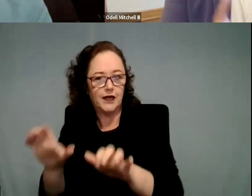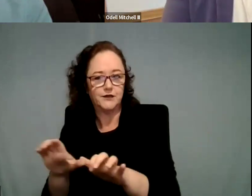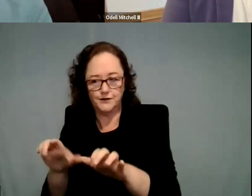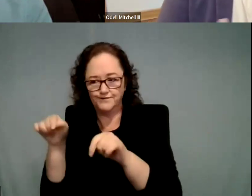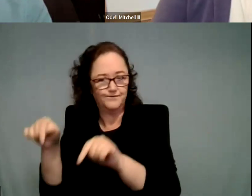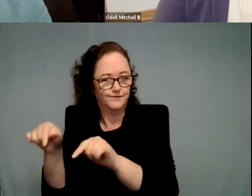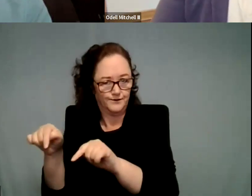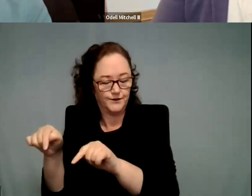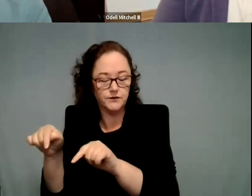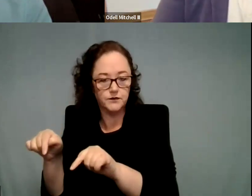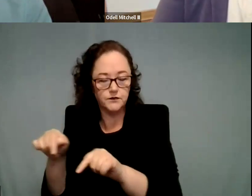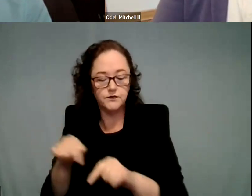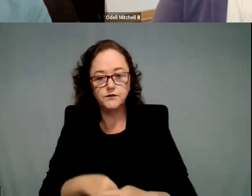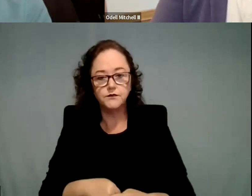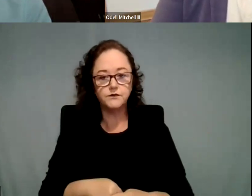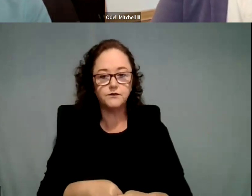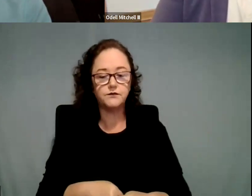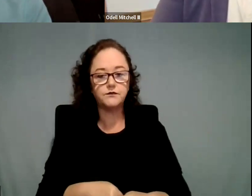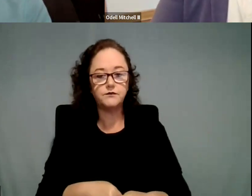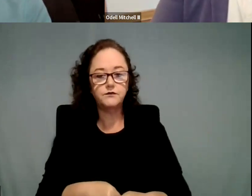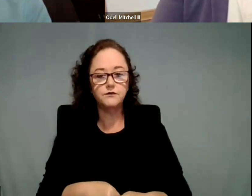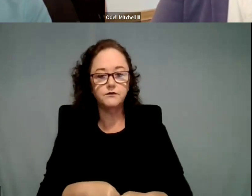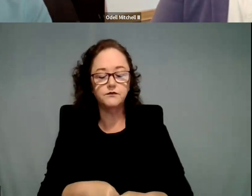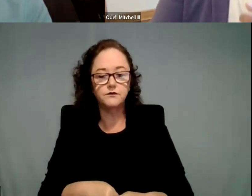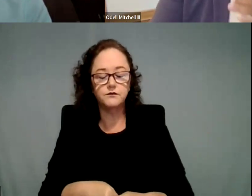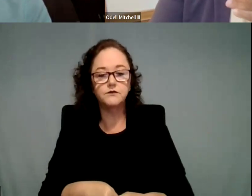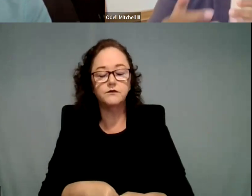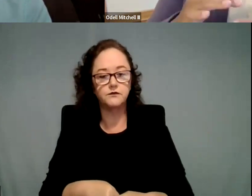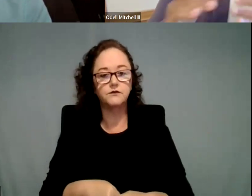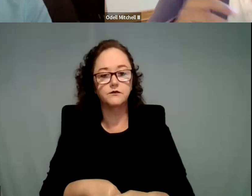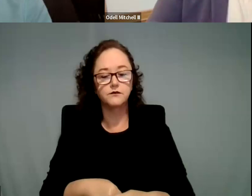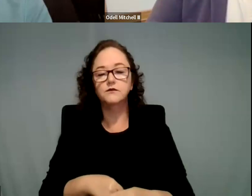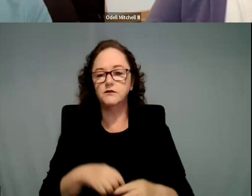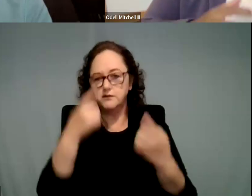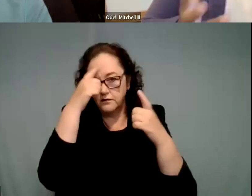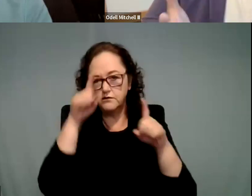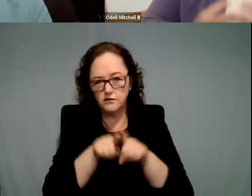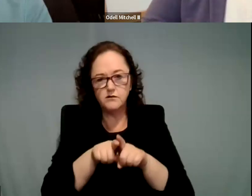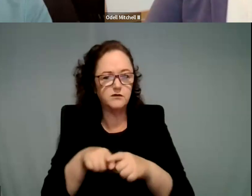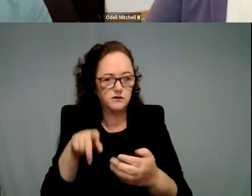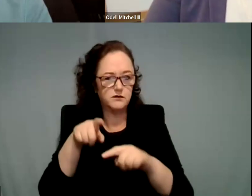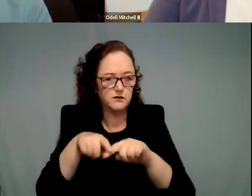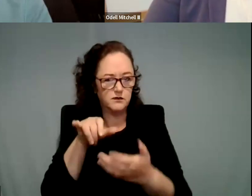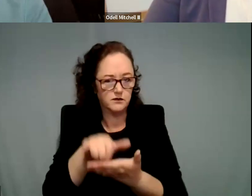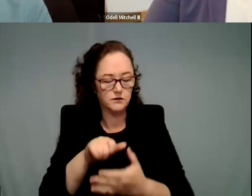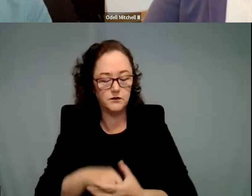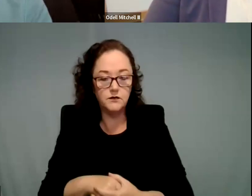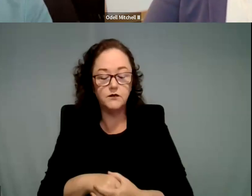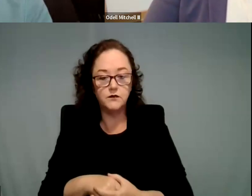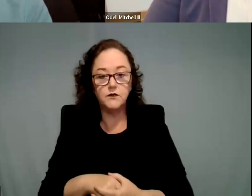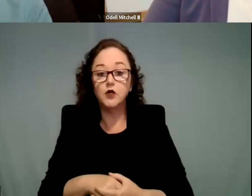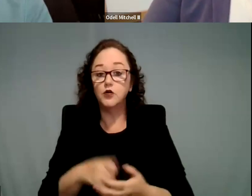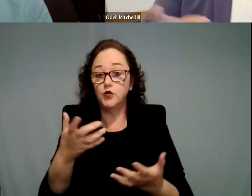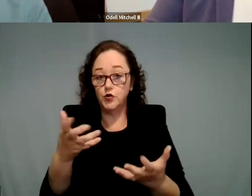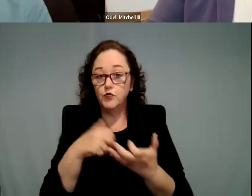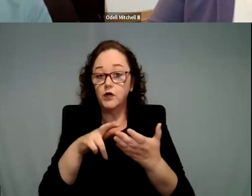that venue are generally going to guide that particular agreement. And so they do generally, you do generally want them to reflect